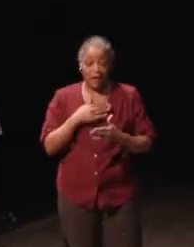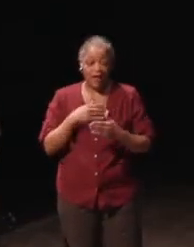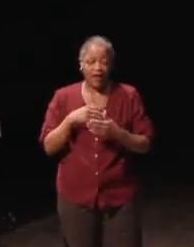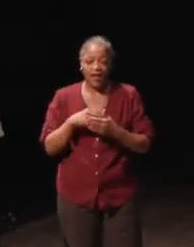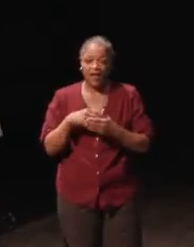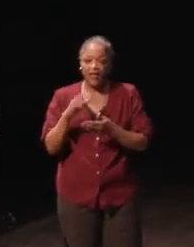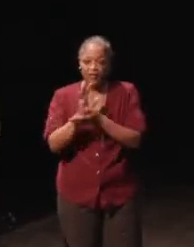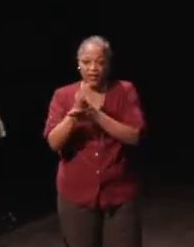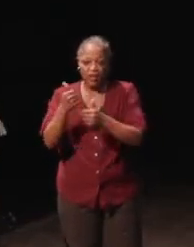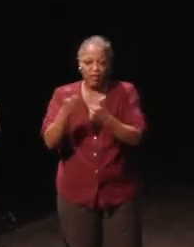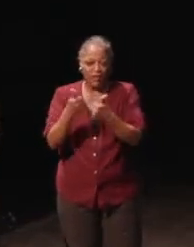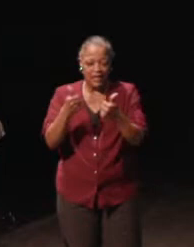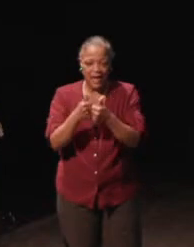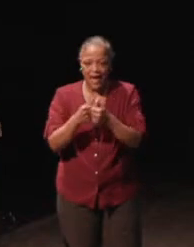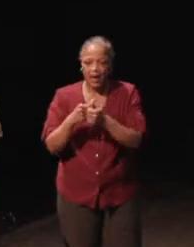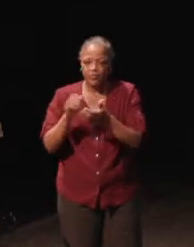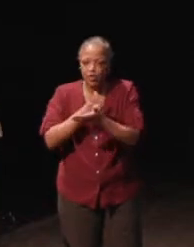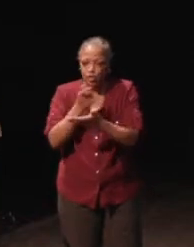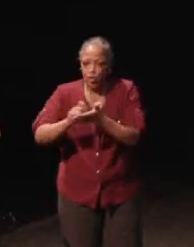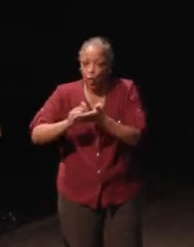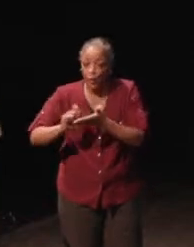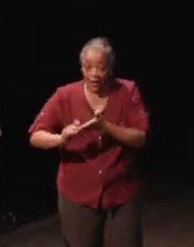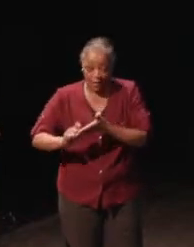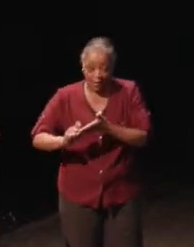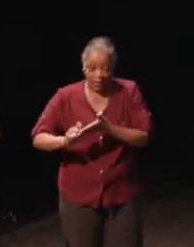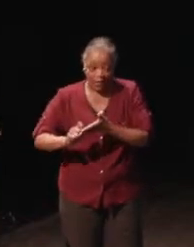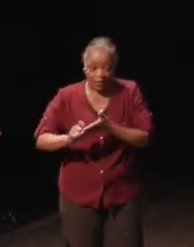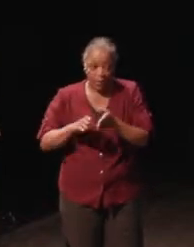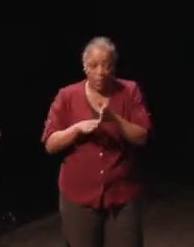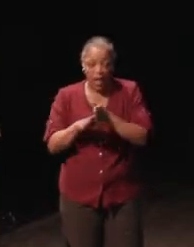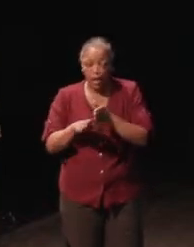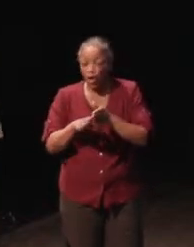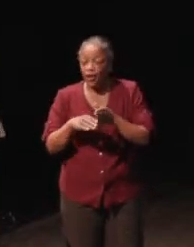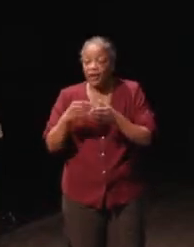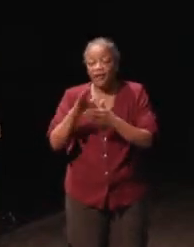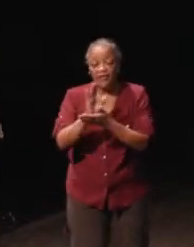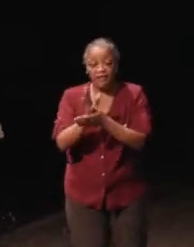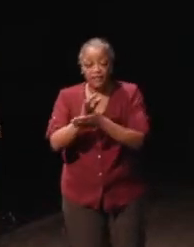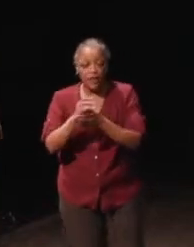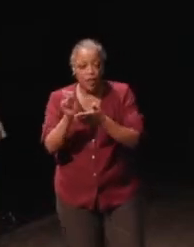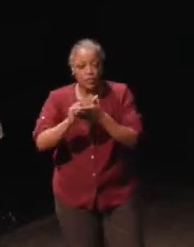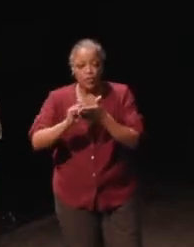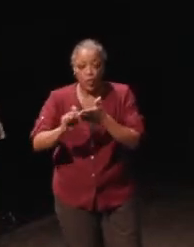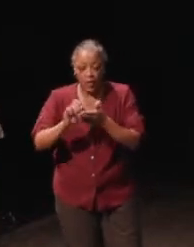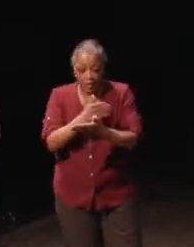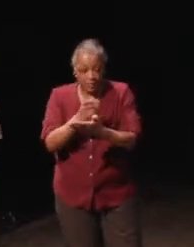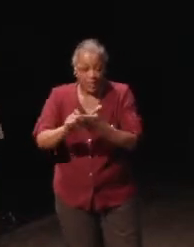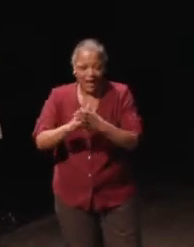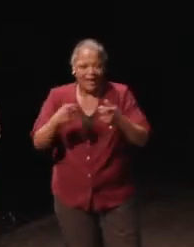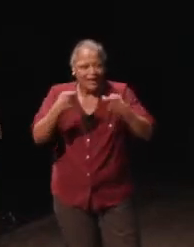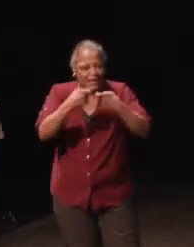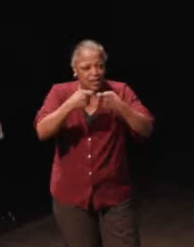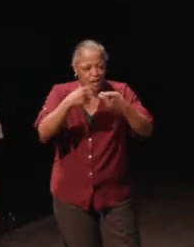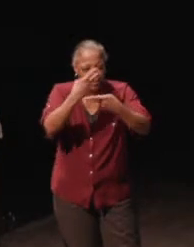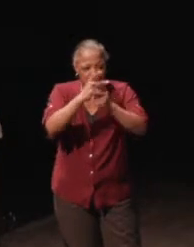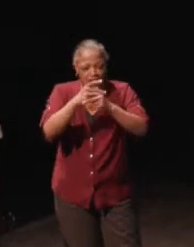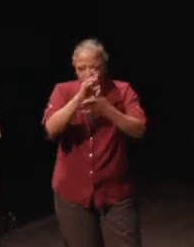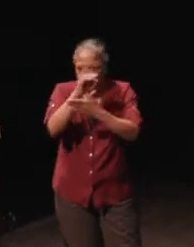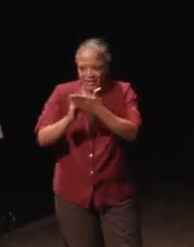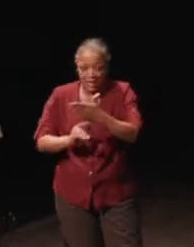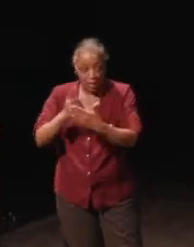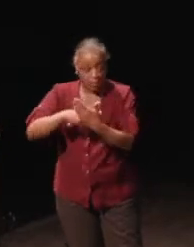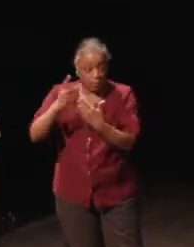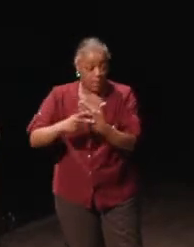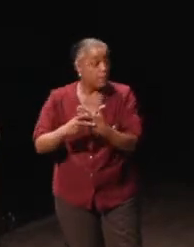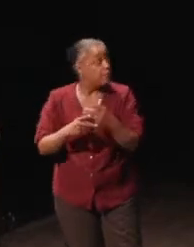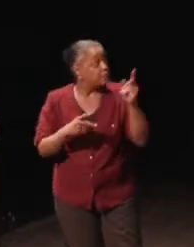game scoring minor at Berklee, in the film scoring department, in electronic production and design